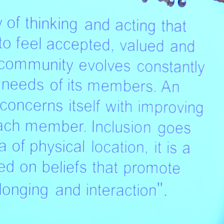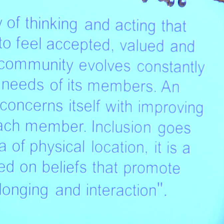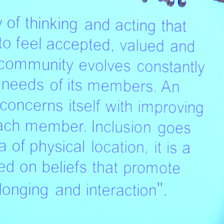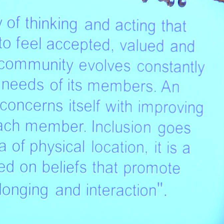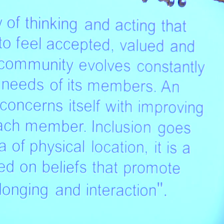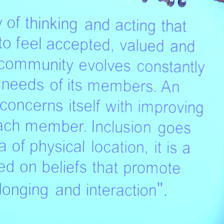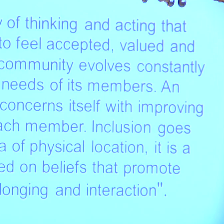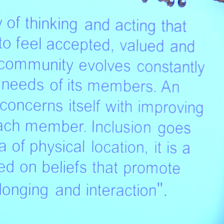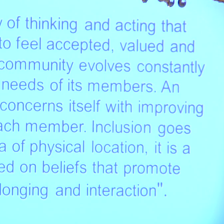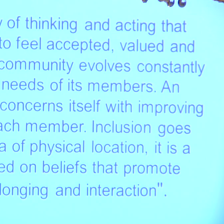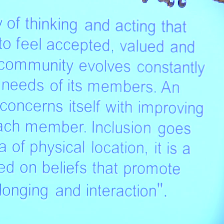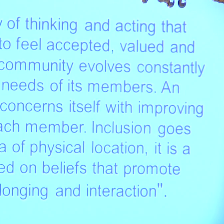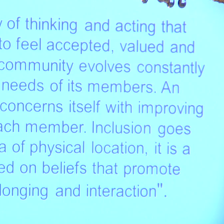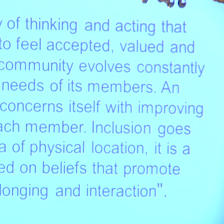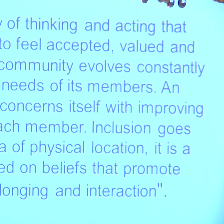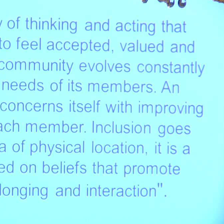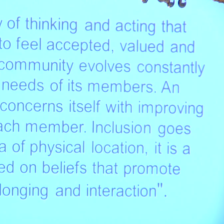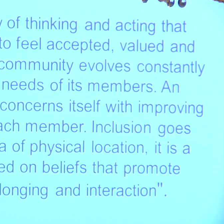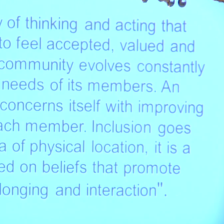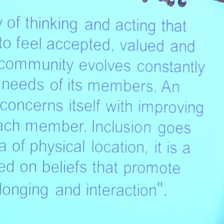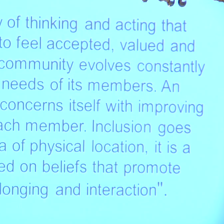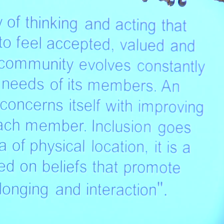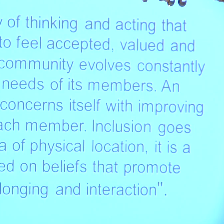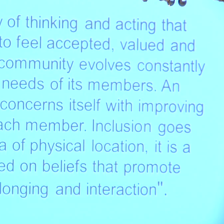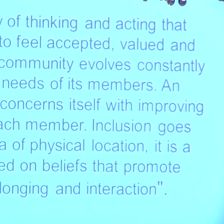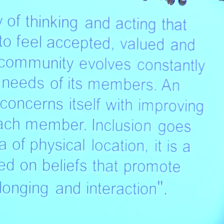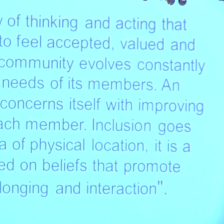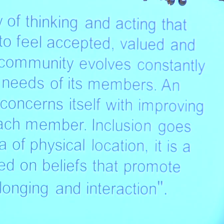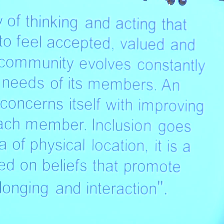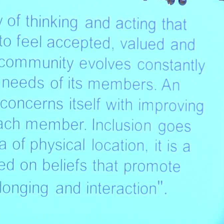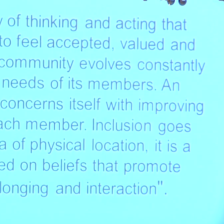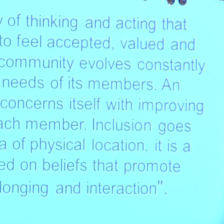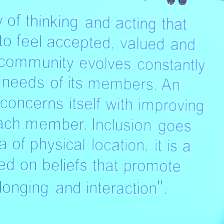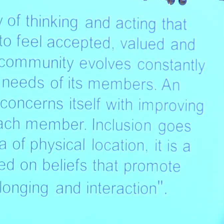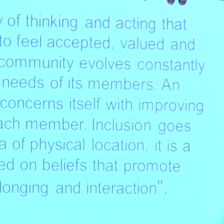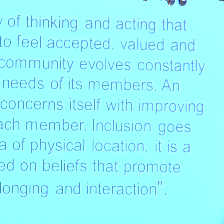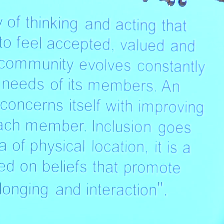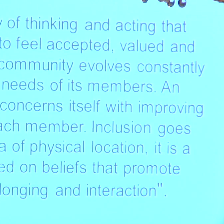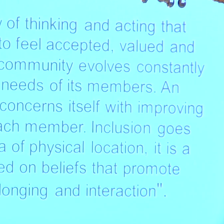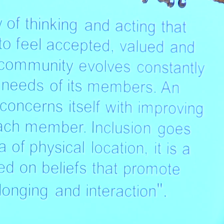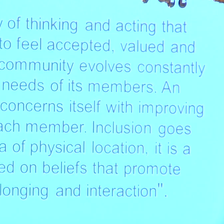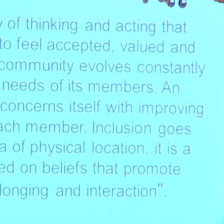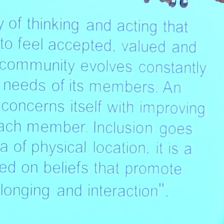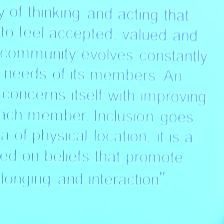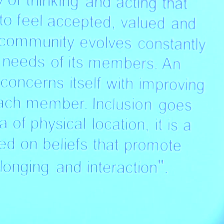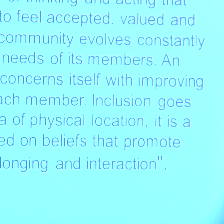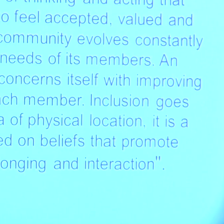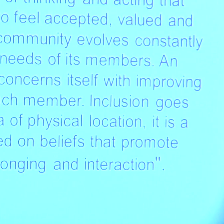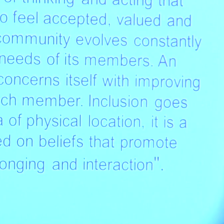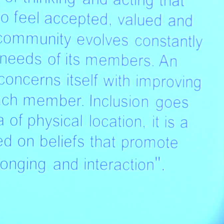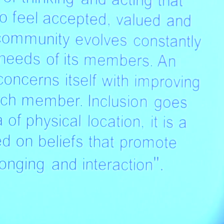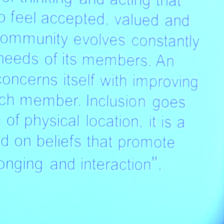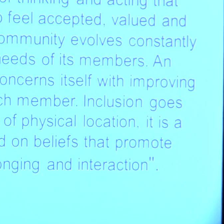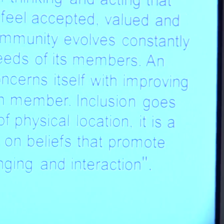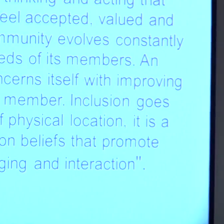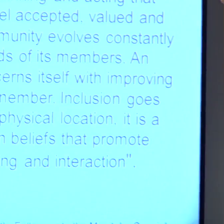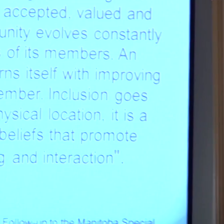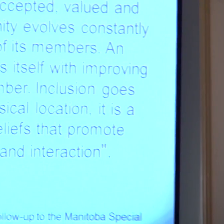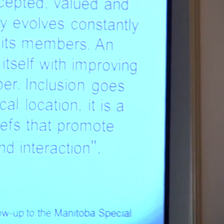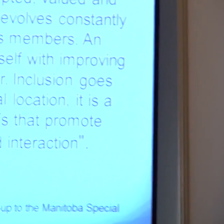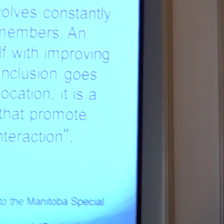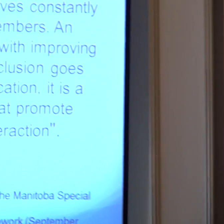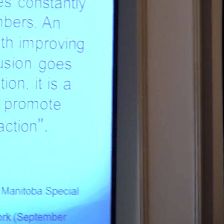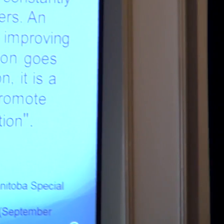that Manitoba actually stole that definition from them, but I'll let BC and Manitoba fight about that. In any event, it's reported in the